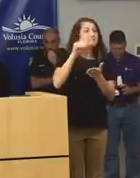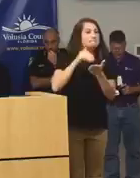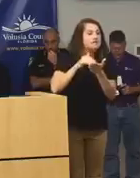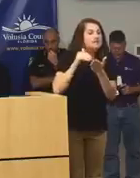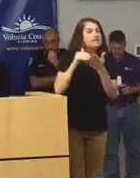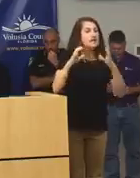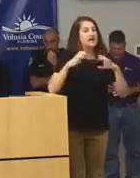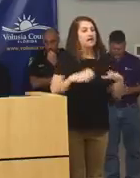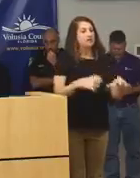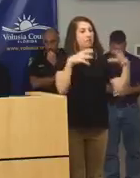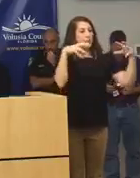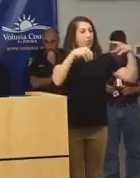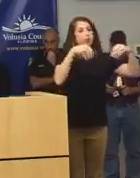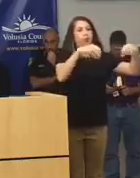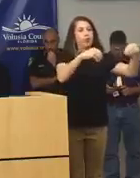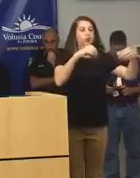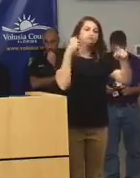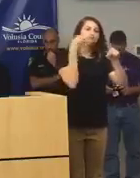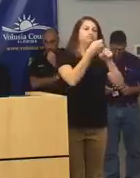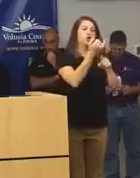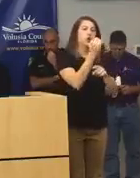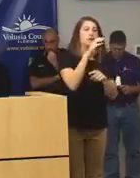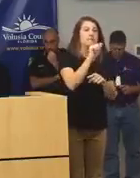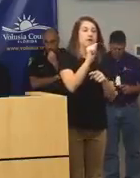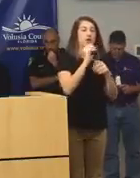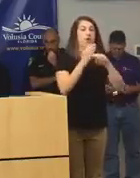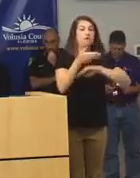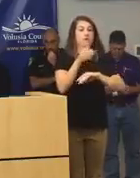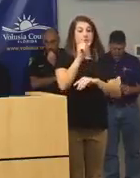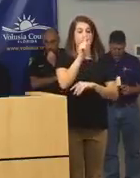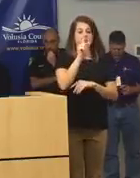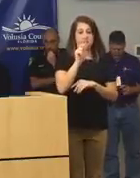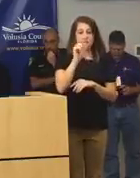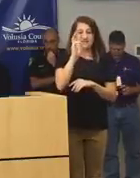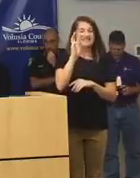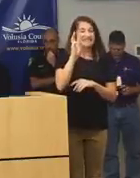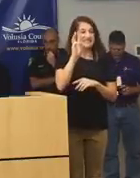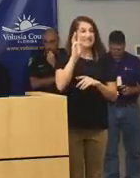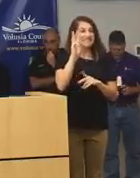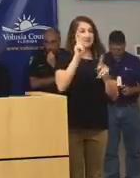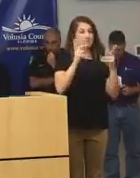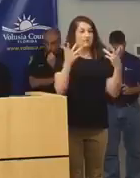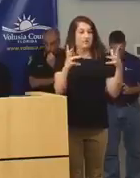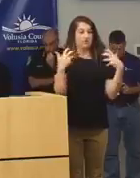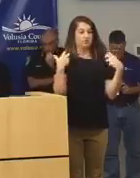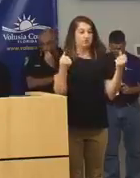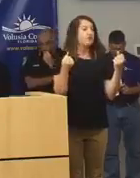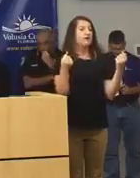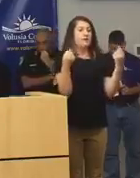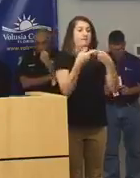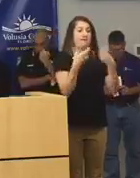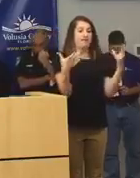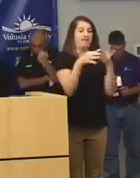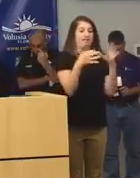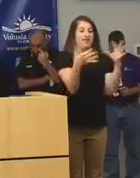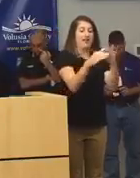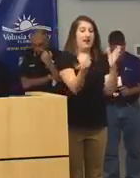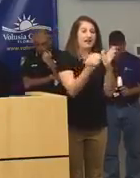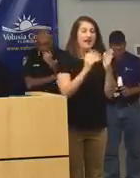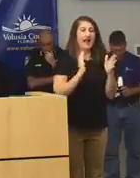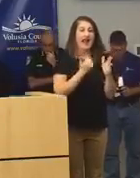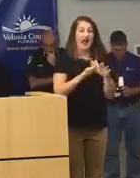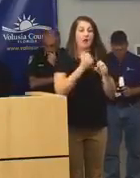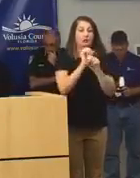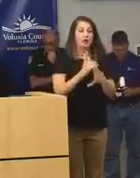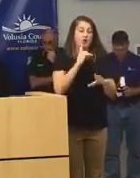were impacted by Irma, and more than 1.6 million have had their service restored. Our crews are working around the clock